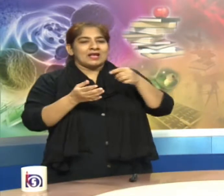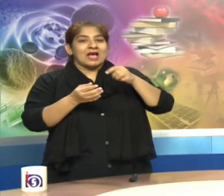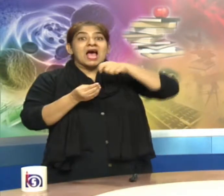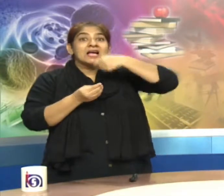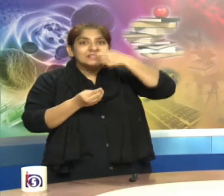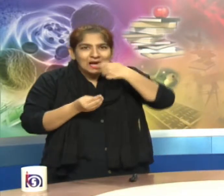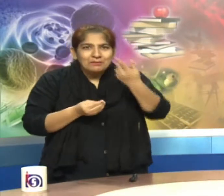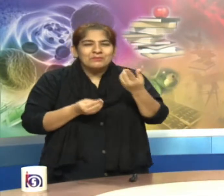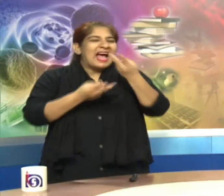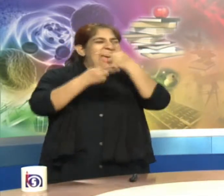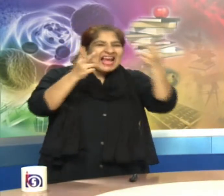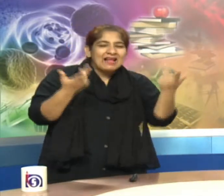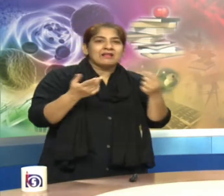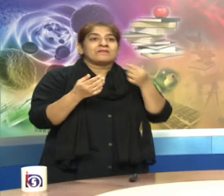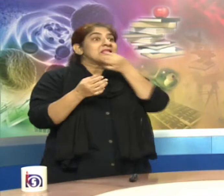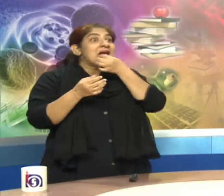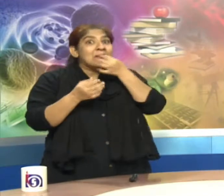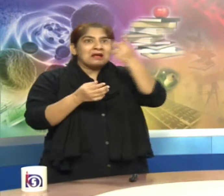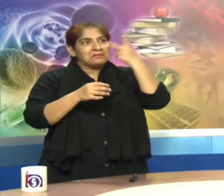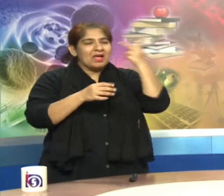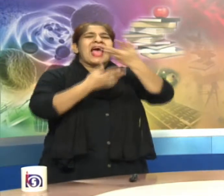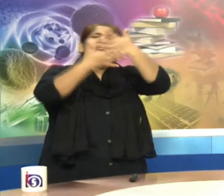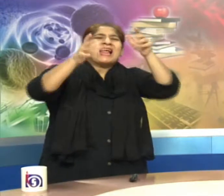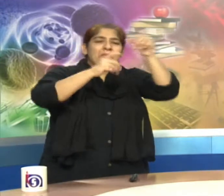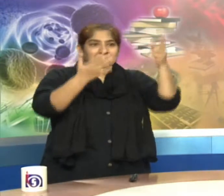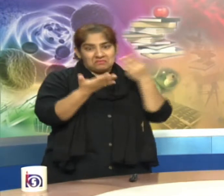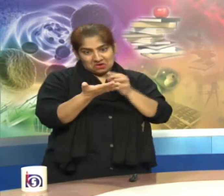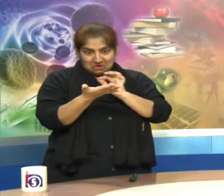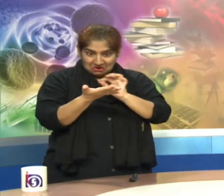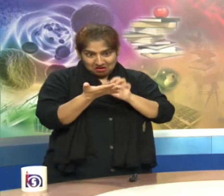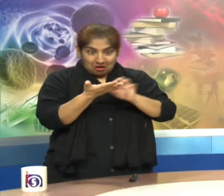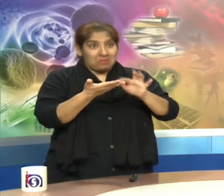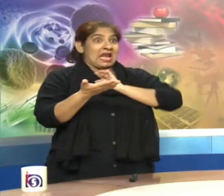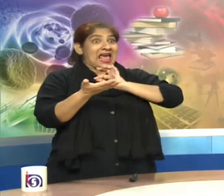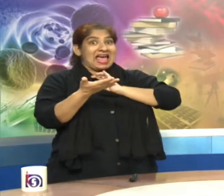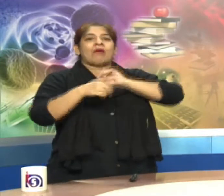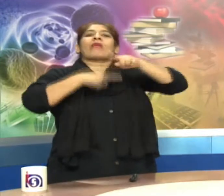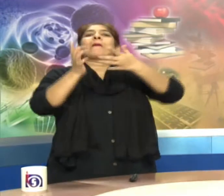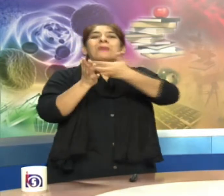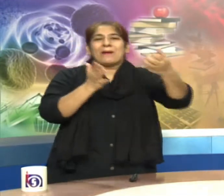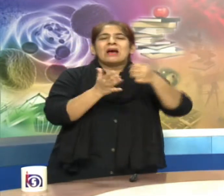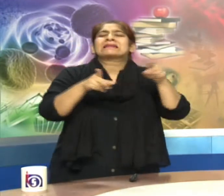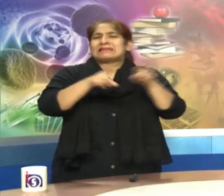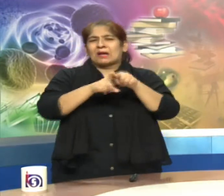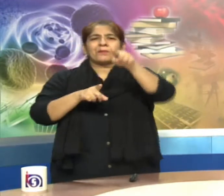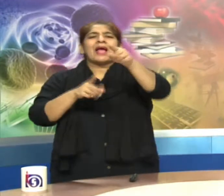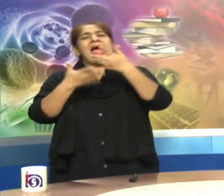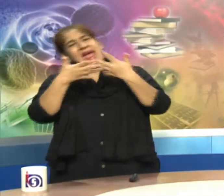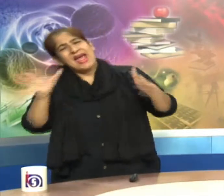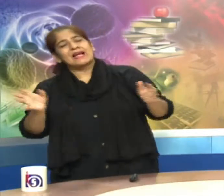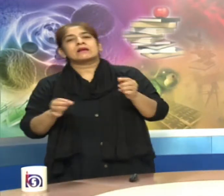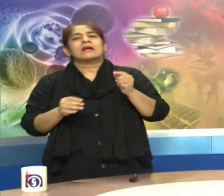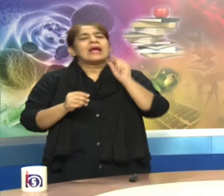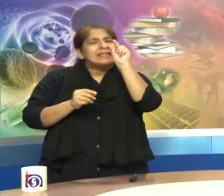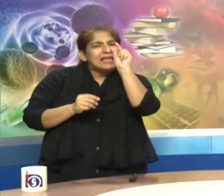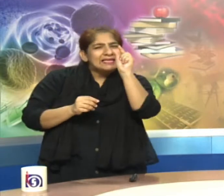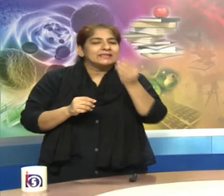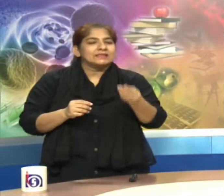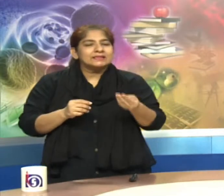already have experienced and seen that we are given a free sample or just a taster.